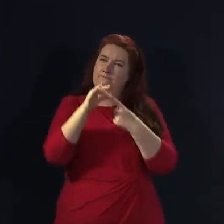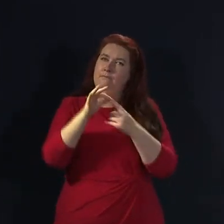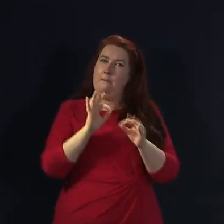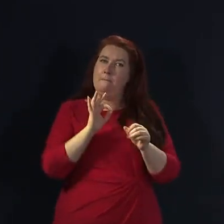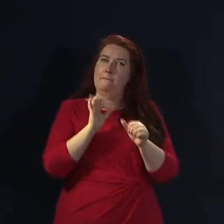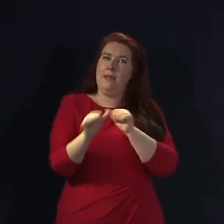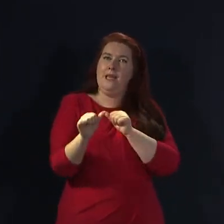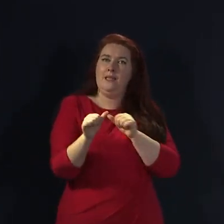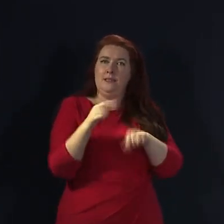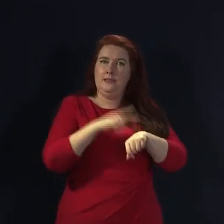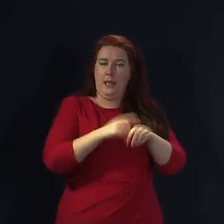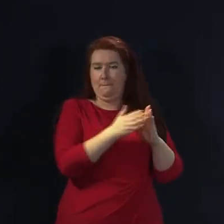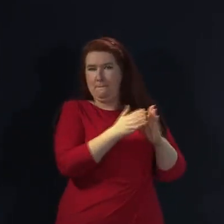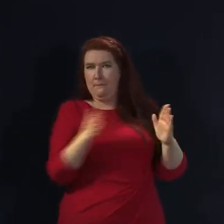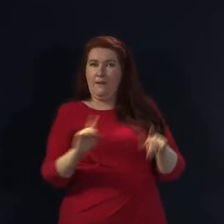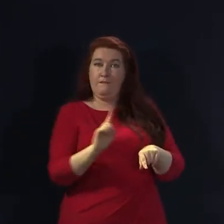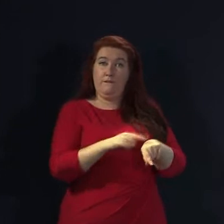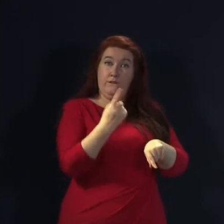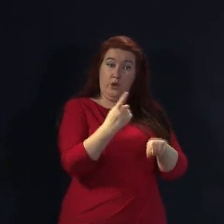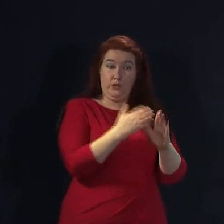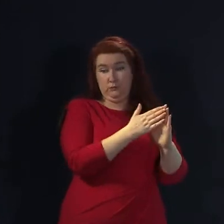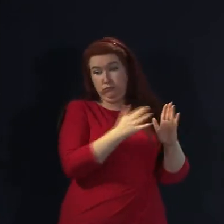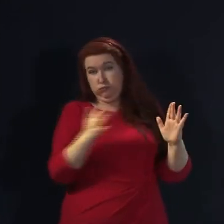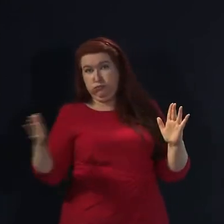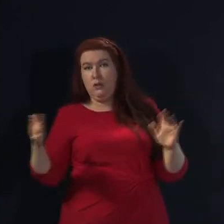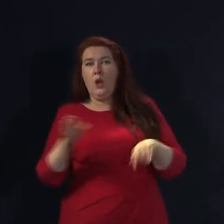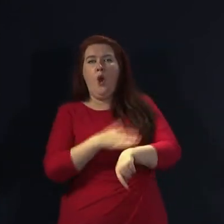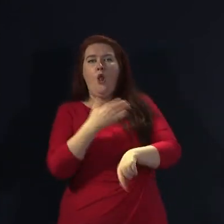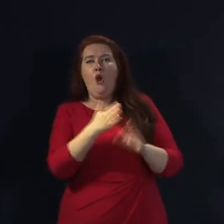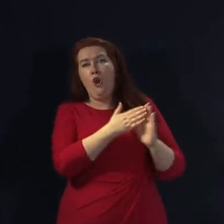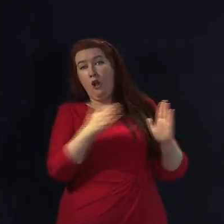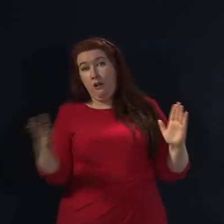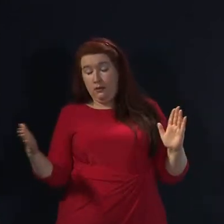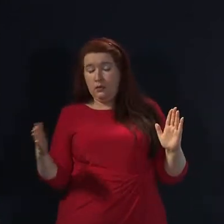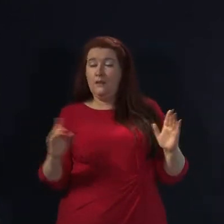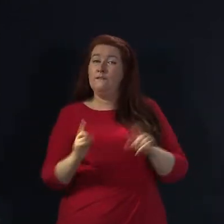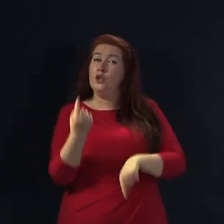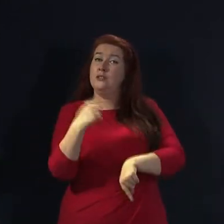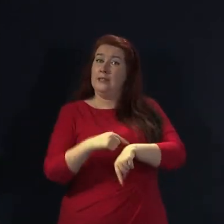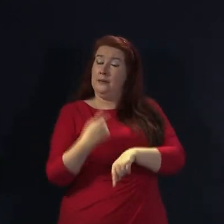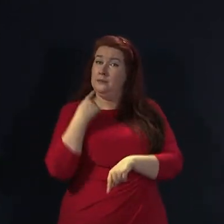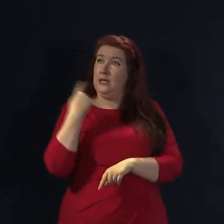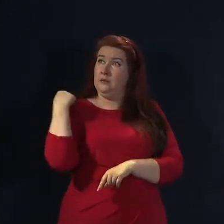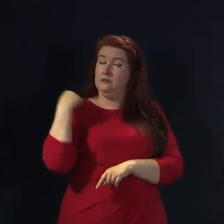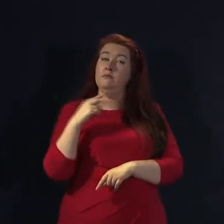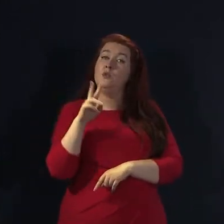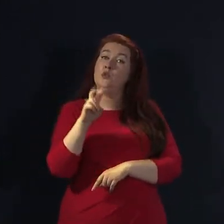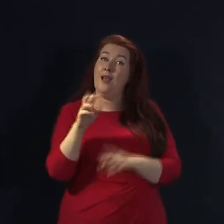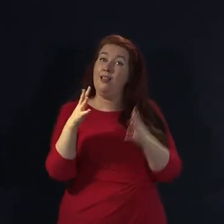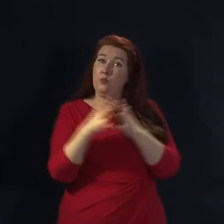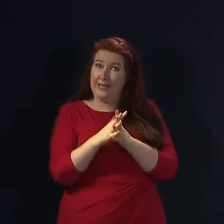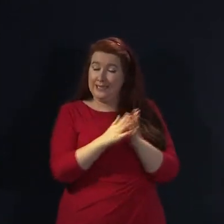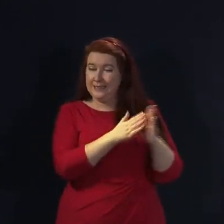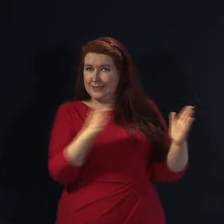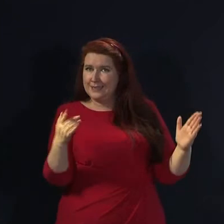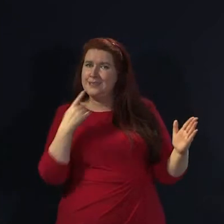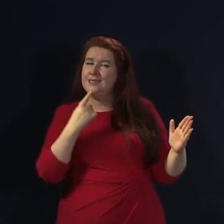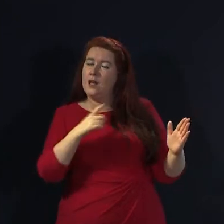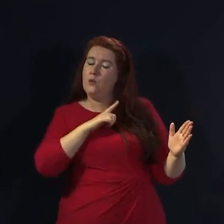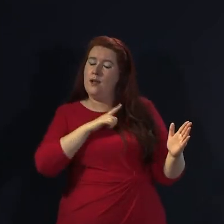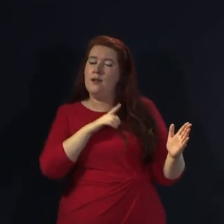interval between doses. Now, the first recommendation was to have it at 12 weeks, and the reason for that is because